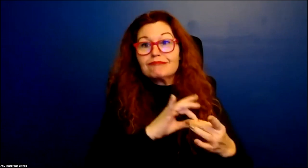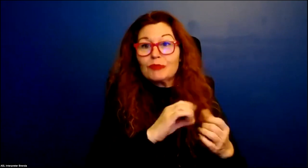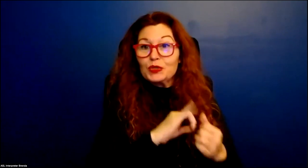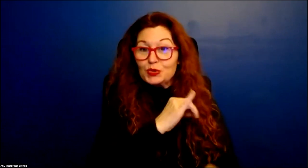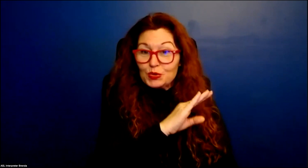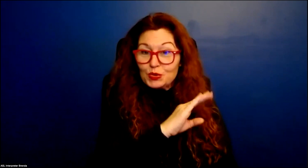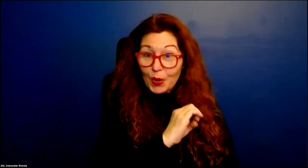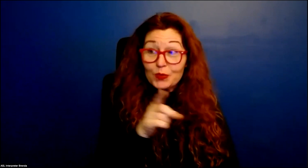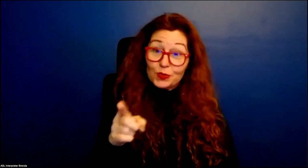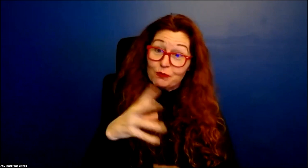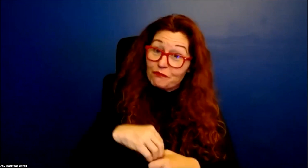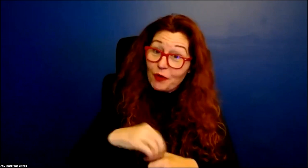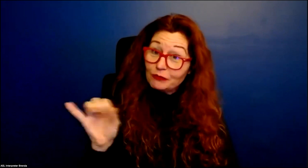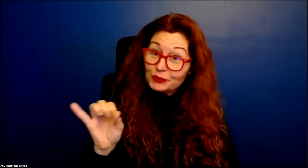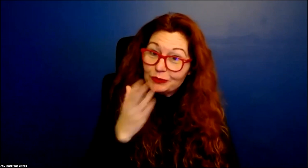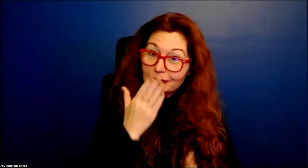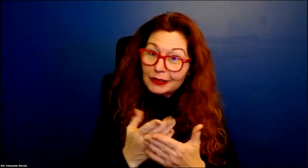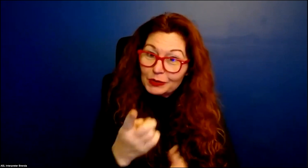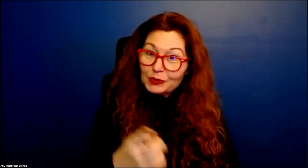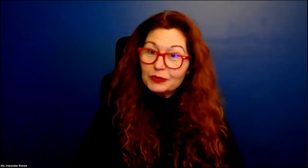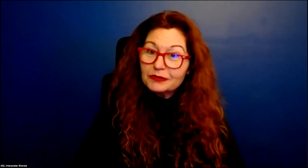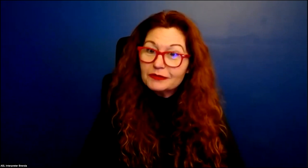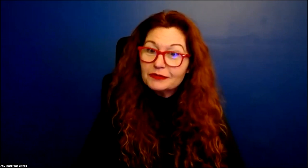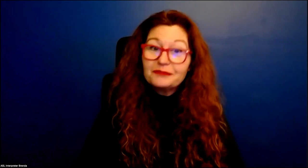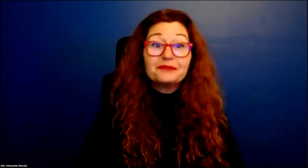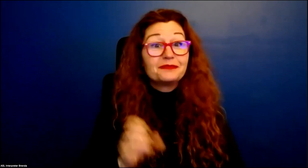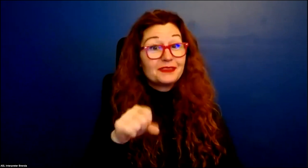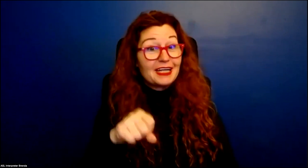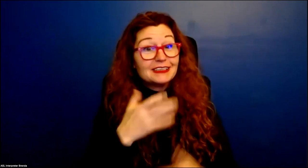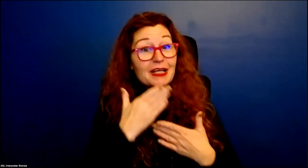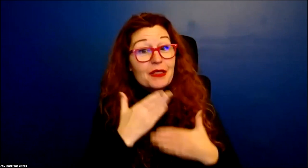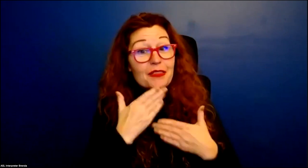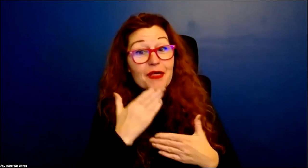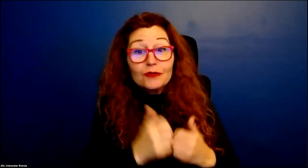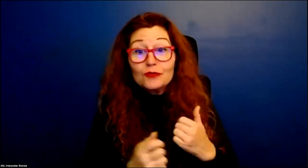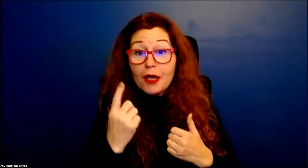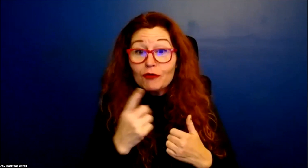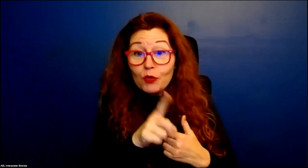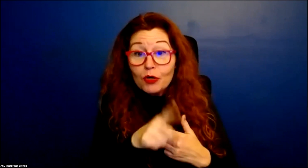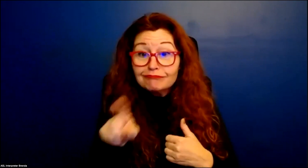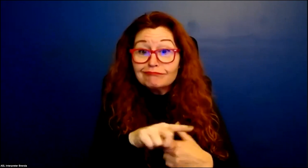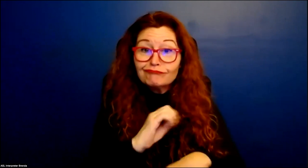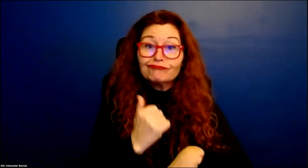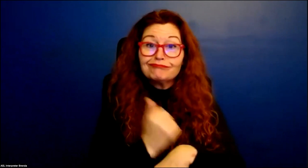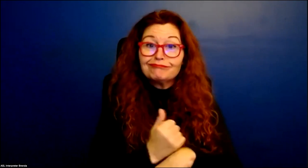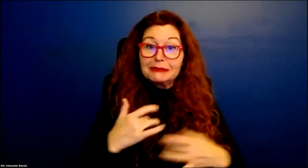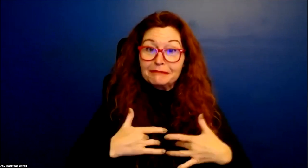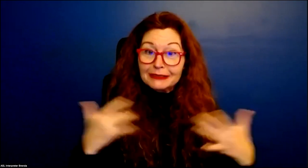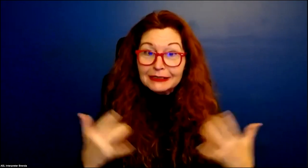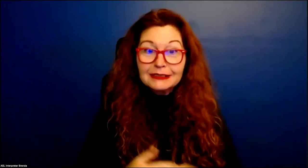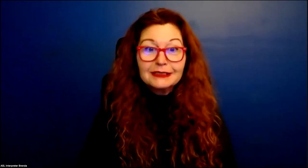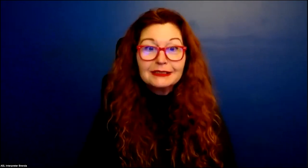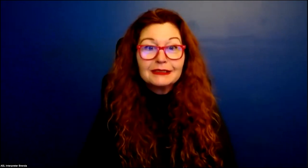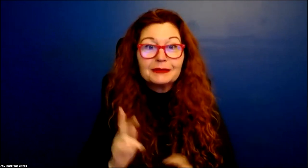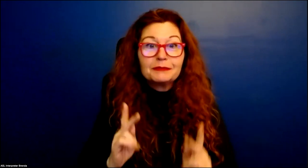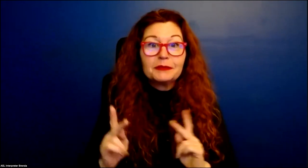So thank you. That's what I was going to say. Thank you to everyone that does an event. People always ask me,